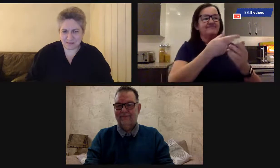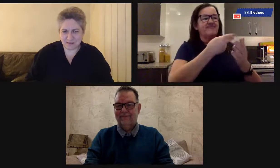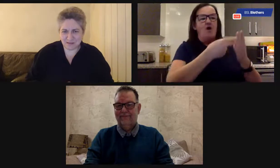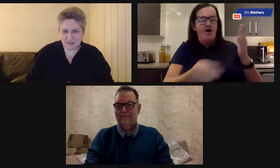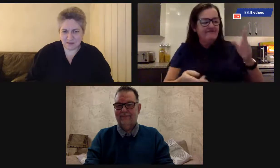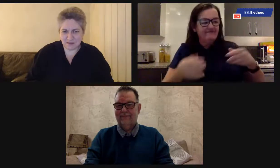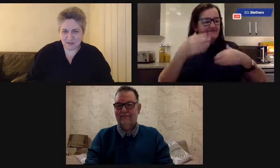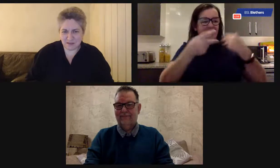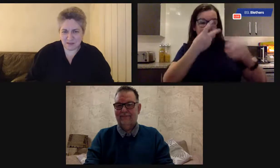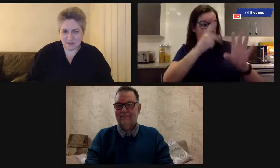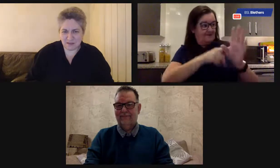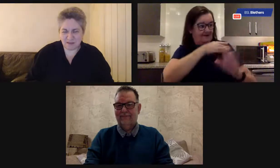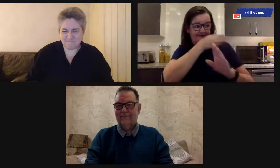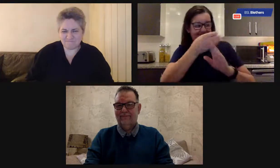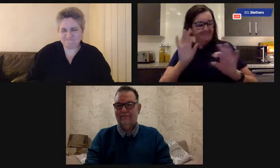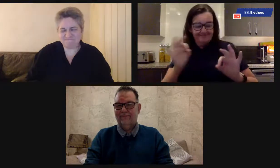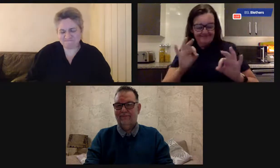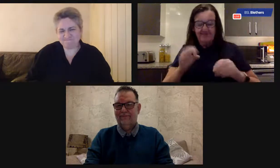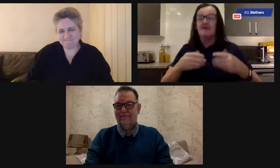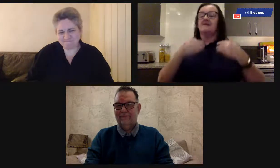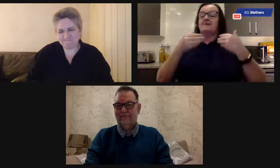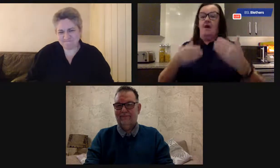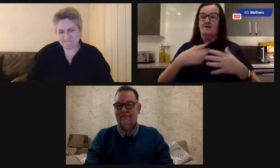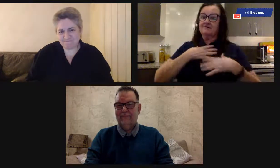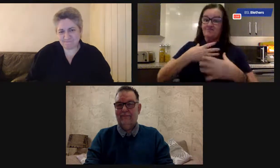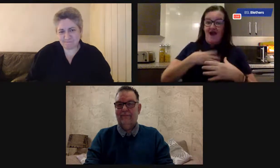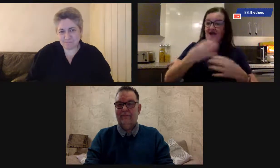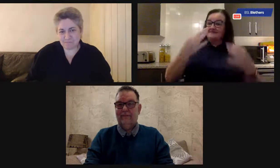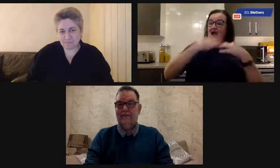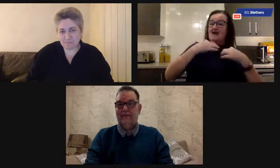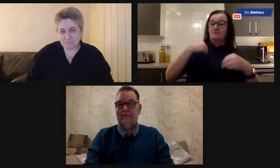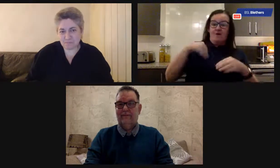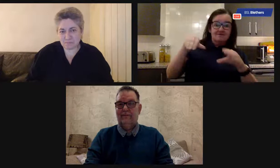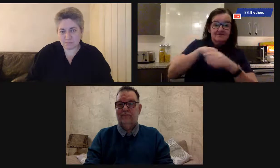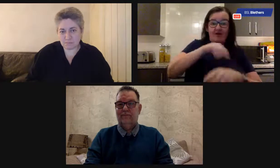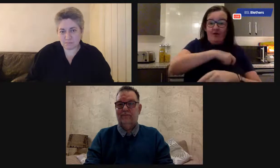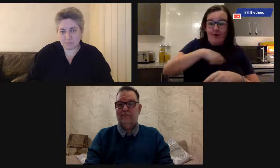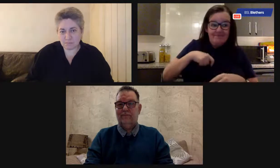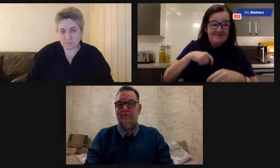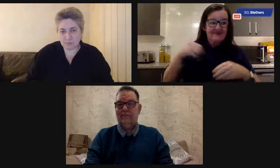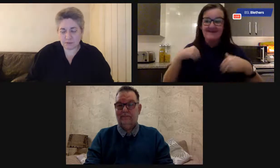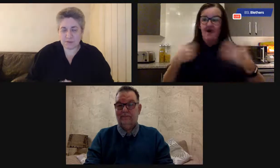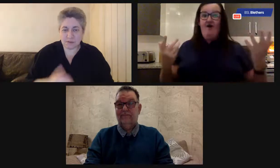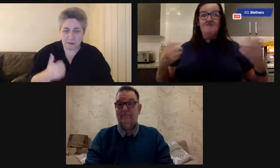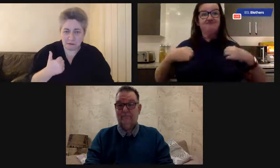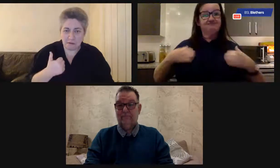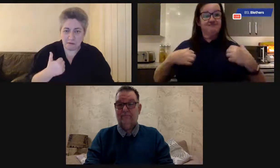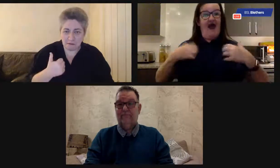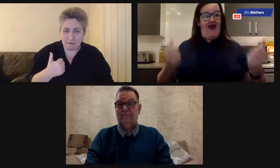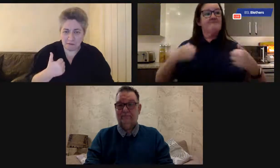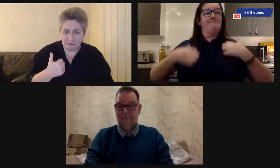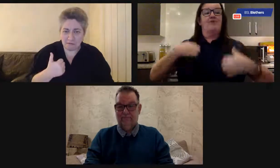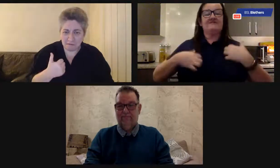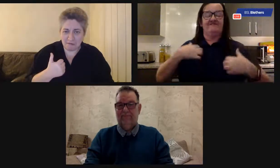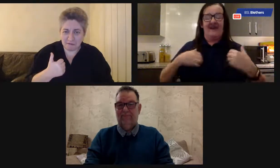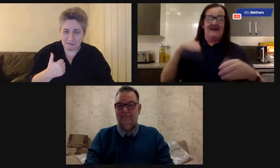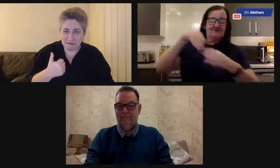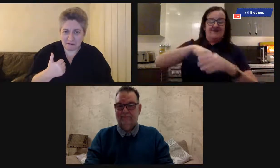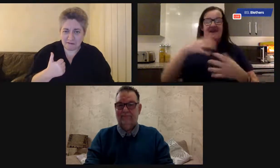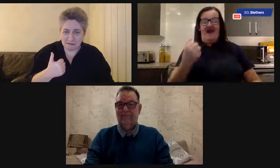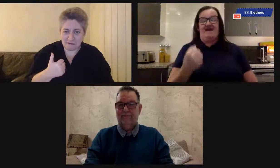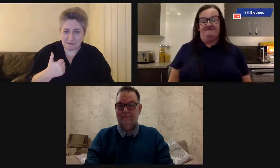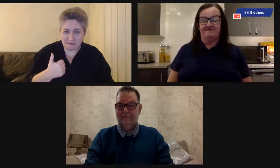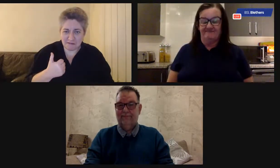Skegness, the bit with just over your head. So, obviously, the last 2 years we've not had anything happen with COVID.